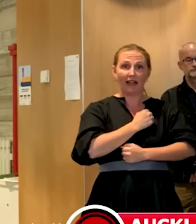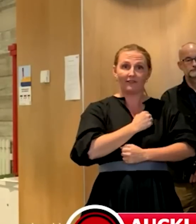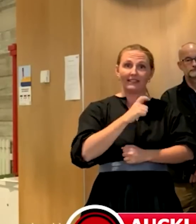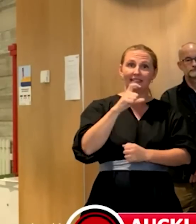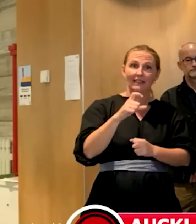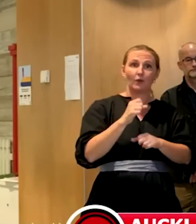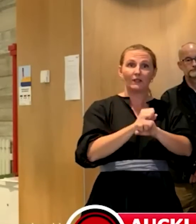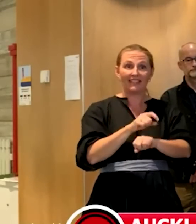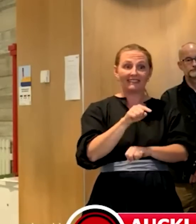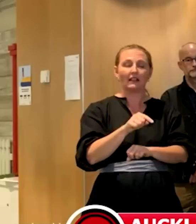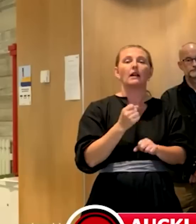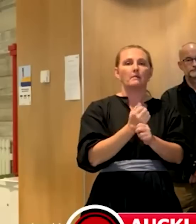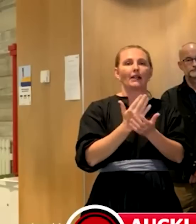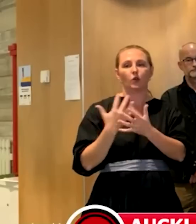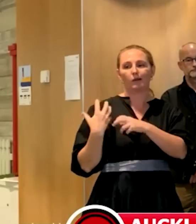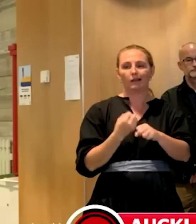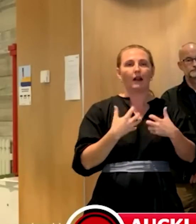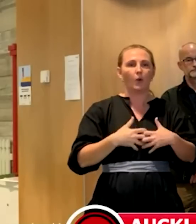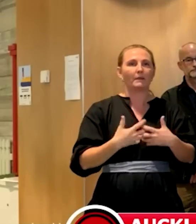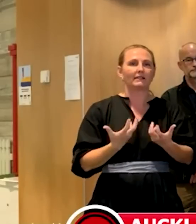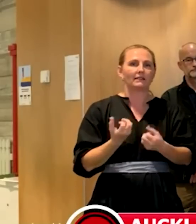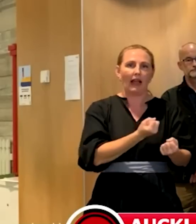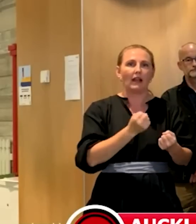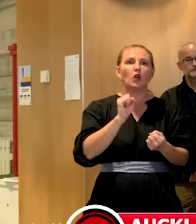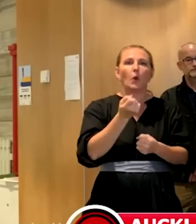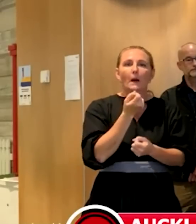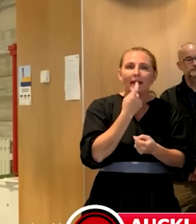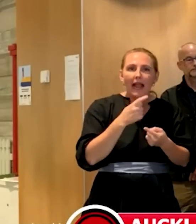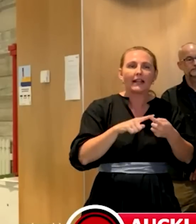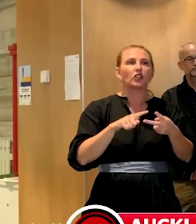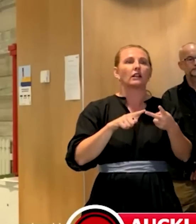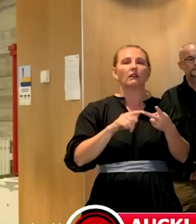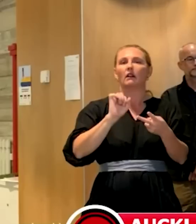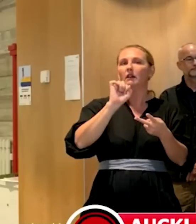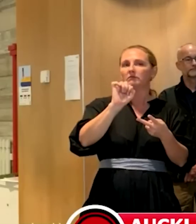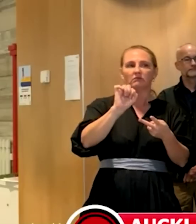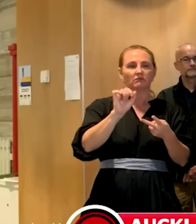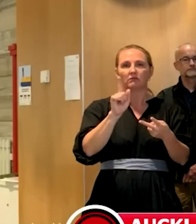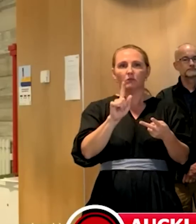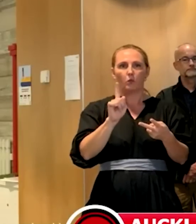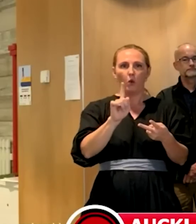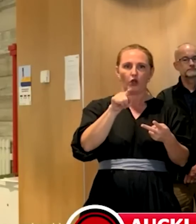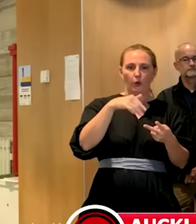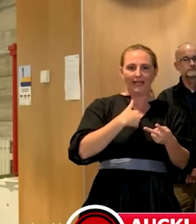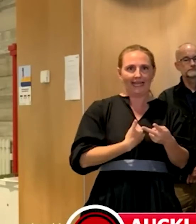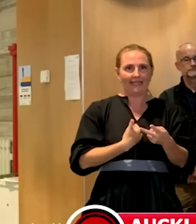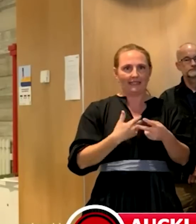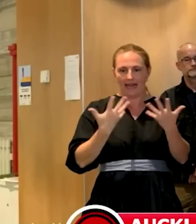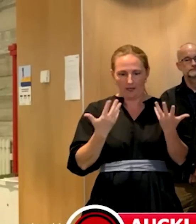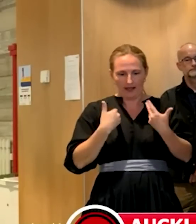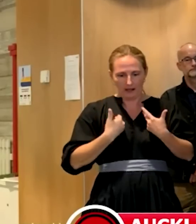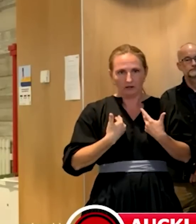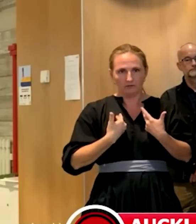bring any essential items you're safely able to do with you. So things like medication, really important. If you need medications, that you bring those with